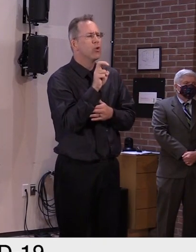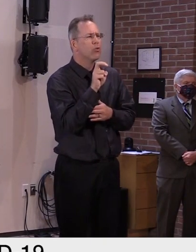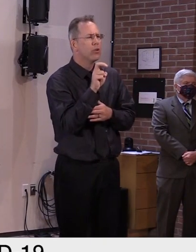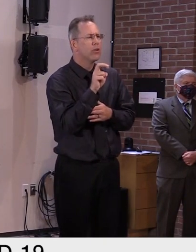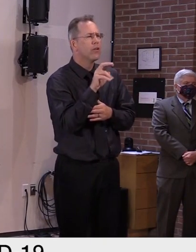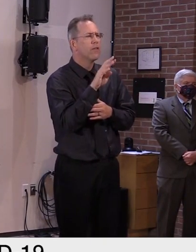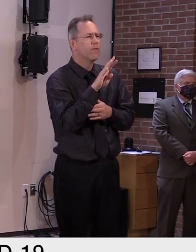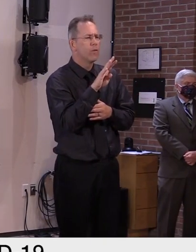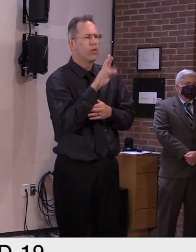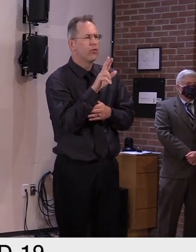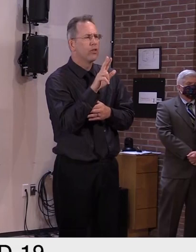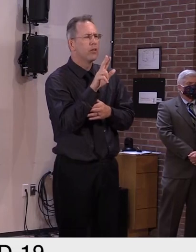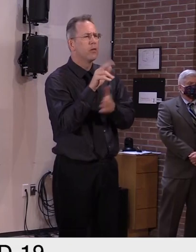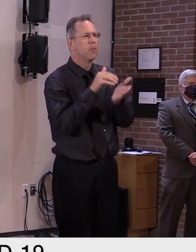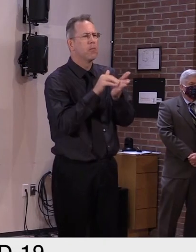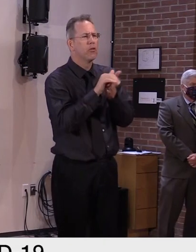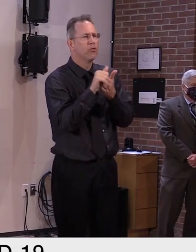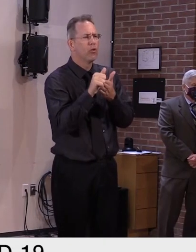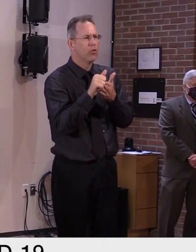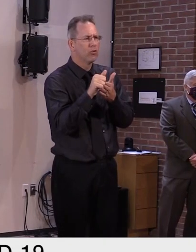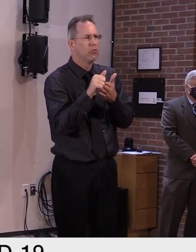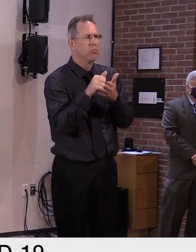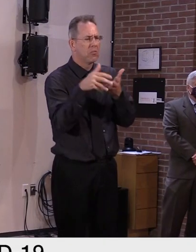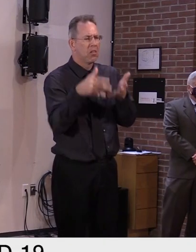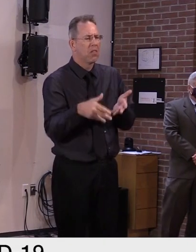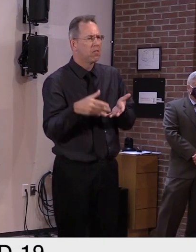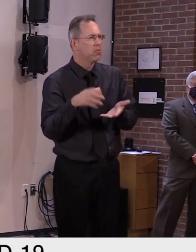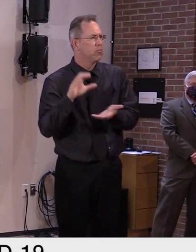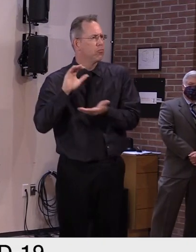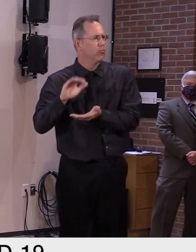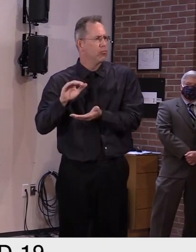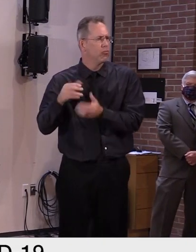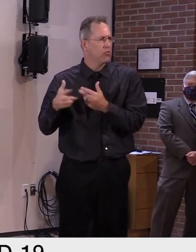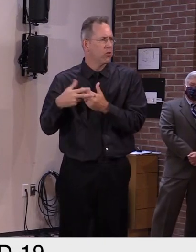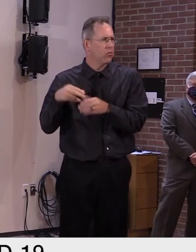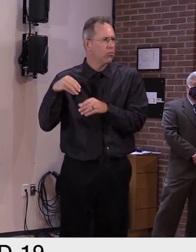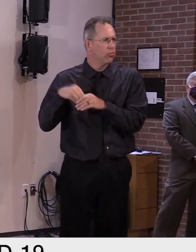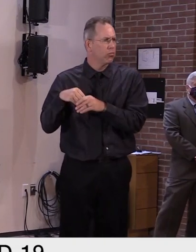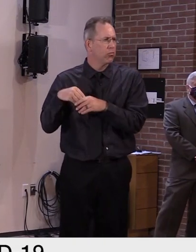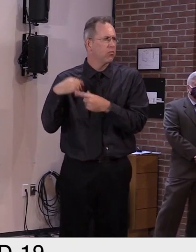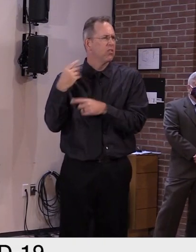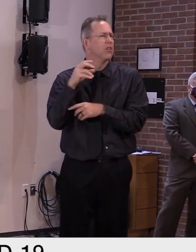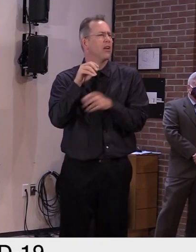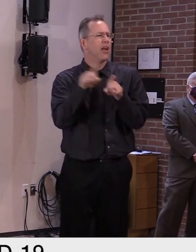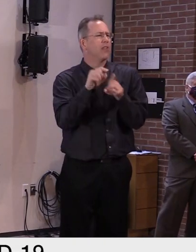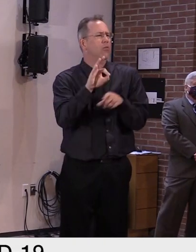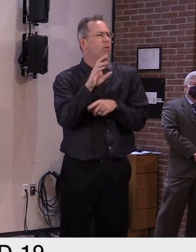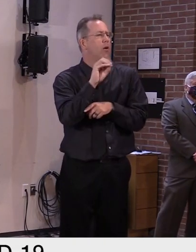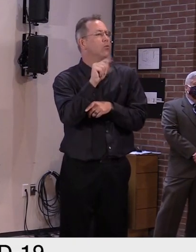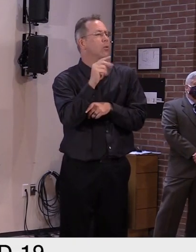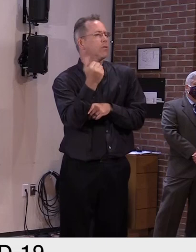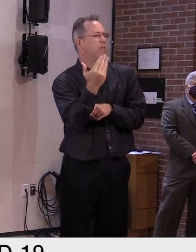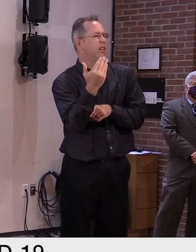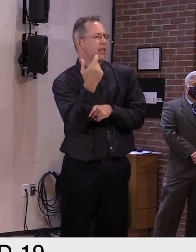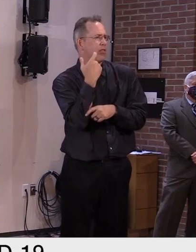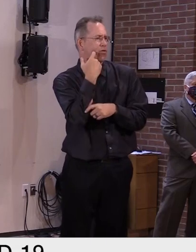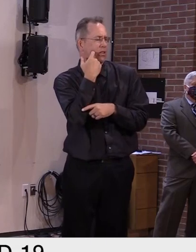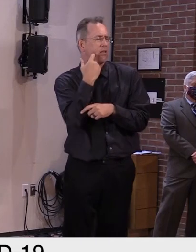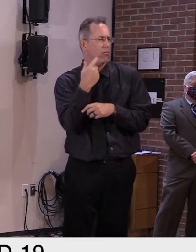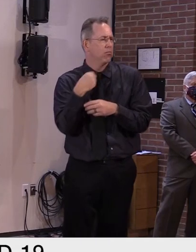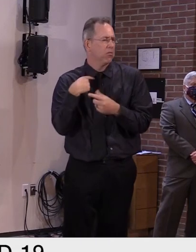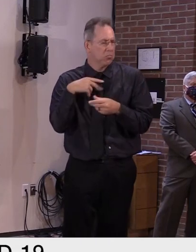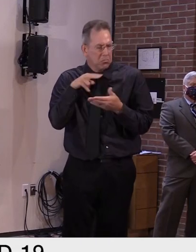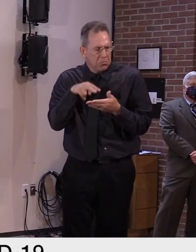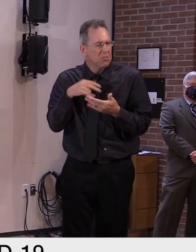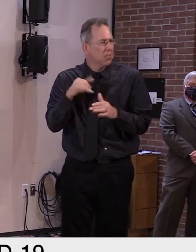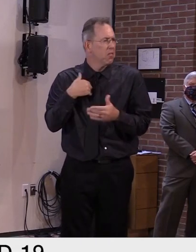$242.8 million in our trust fund, and that was as of October 15th. Okay. I just have one last follow-up as well. Maybe it's for Commissioner Beaulieu